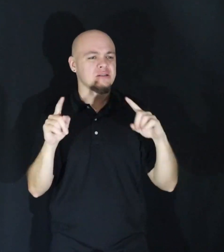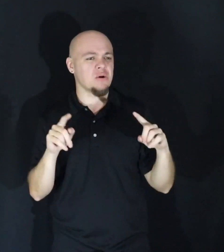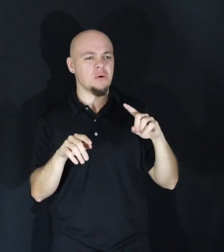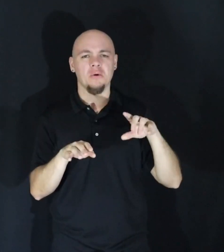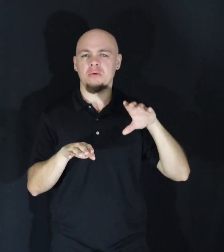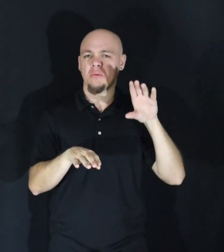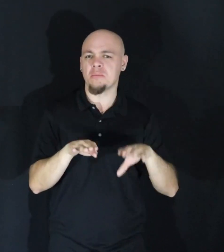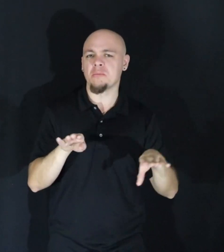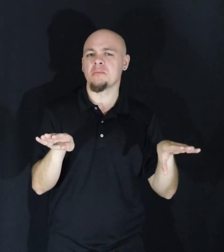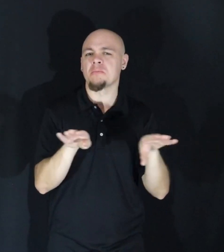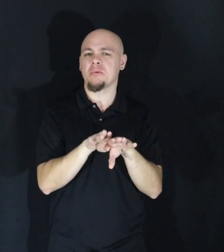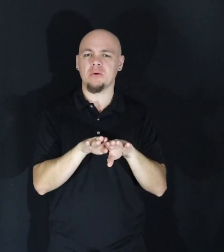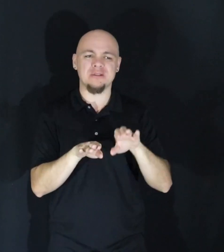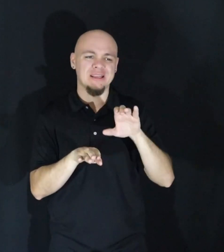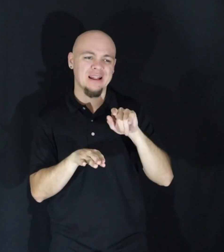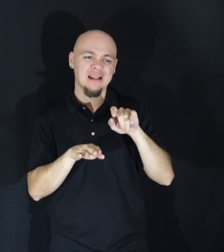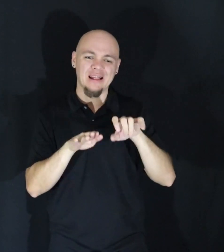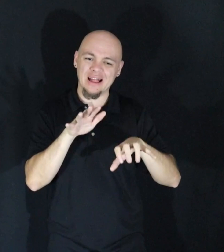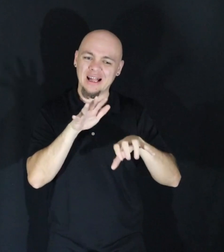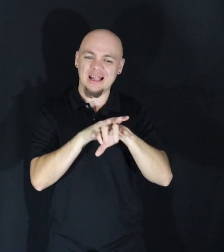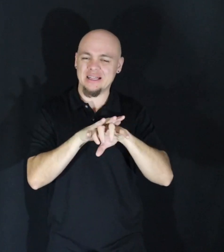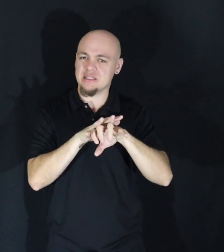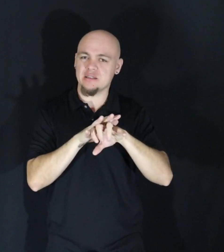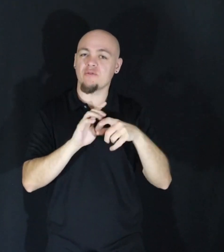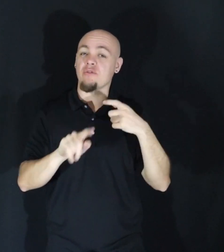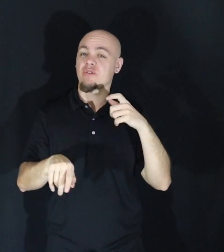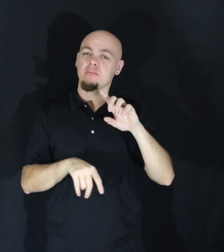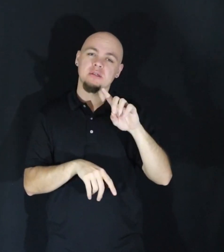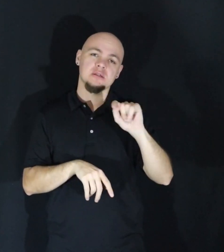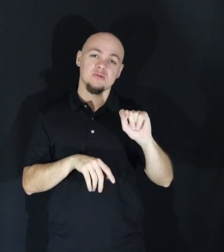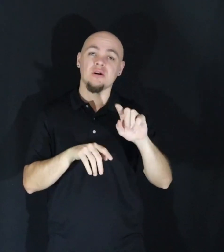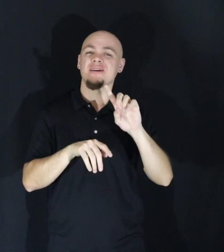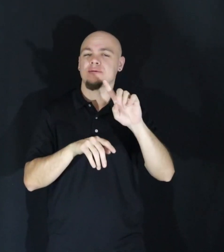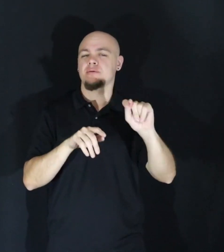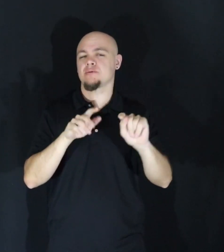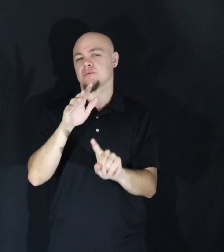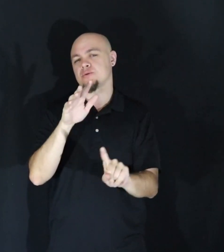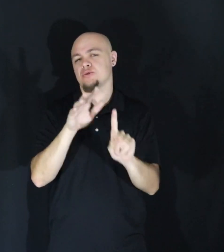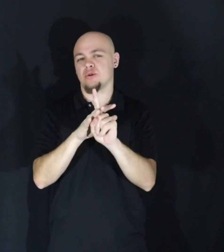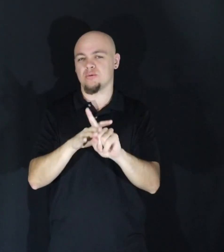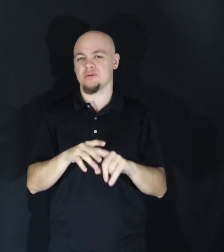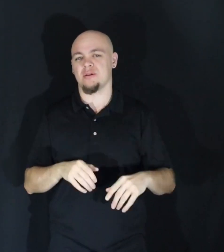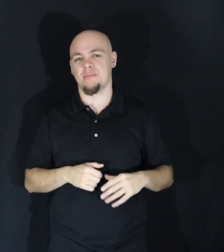We trust. We're from Detroit, and Detroit shows up.